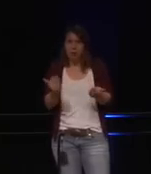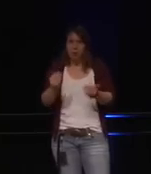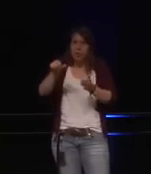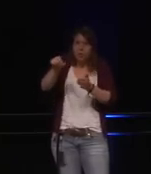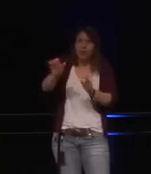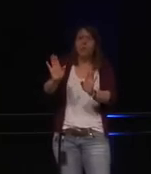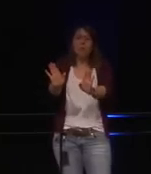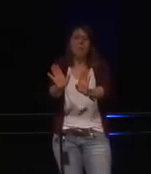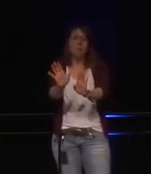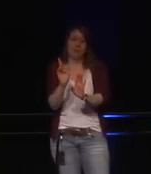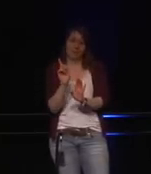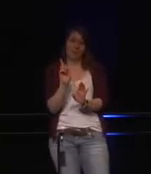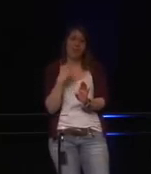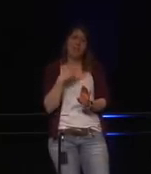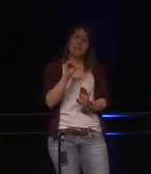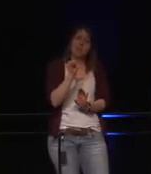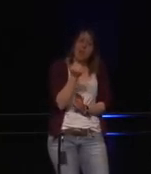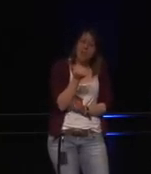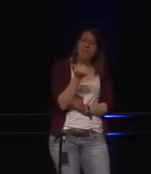be the smarter choice in the future.